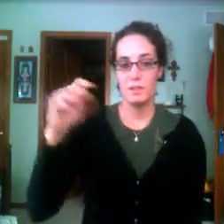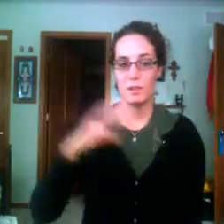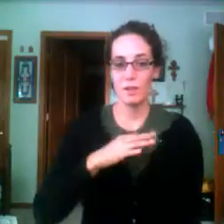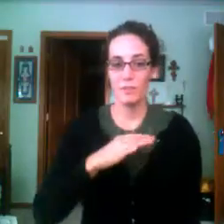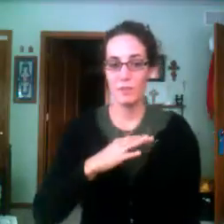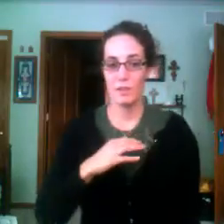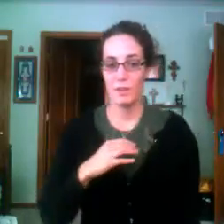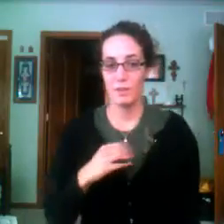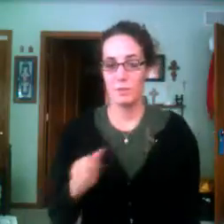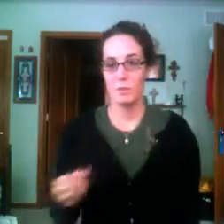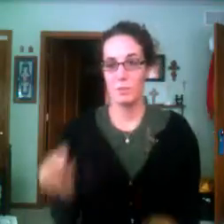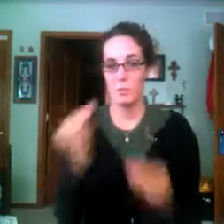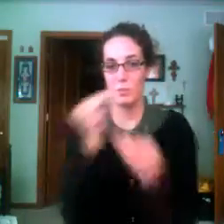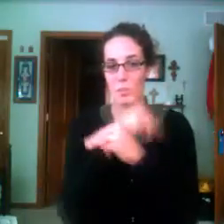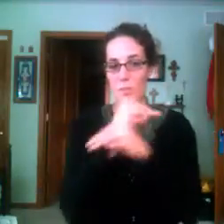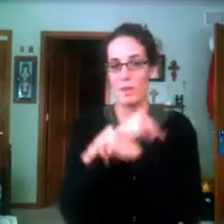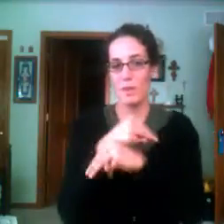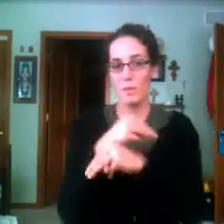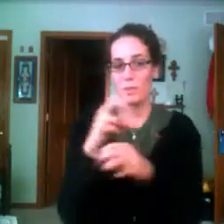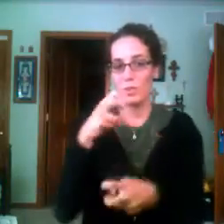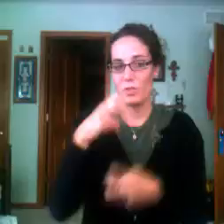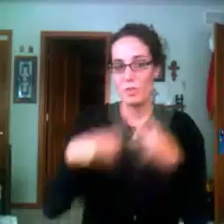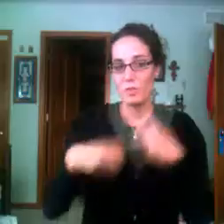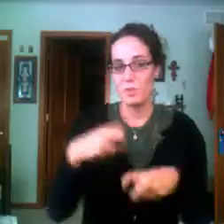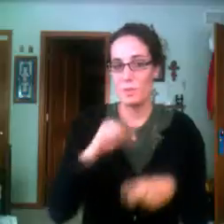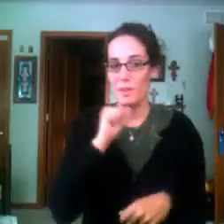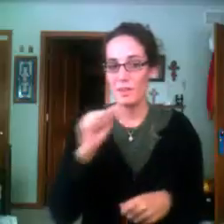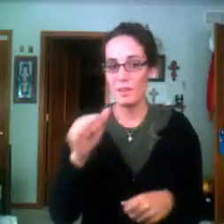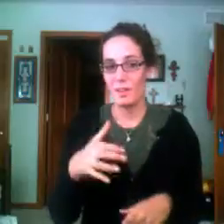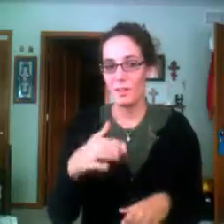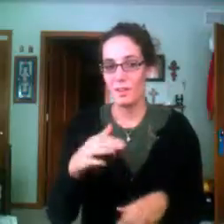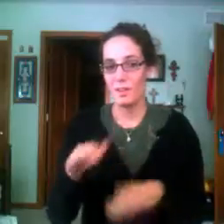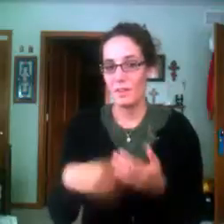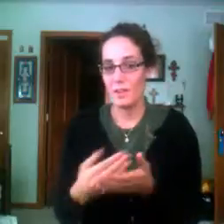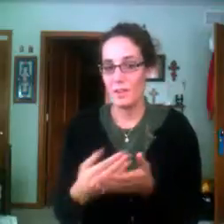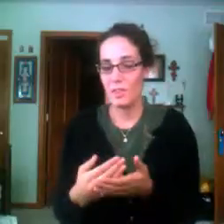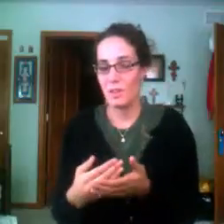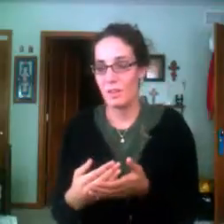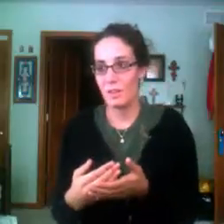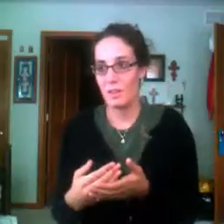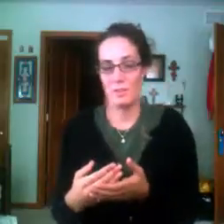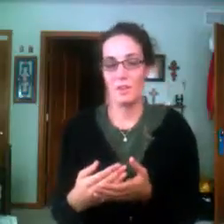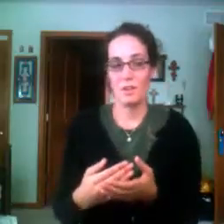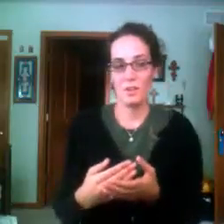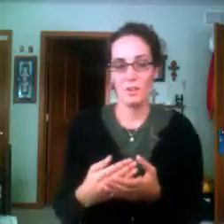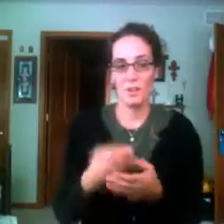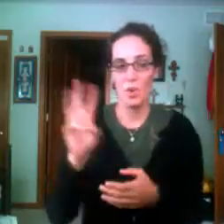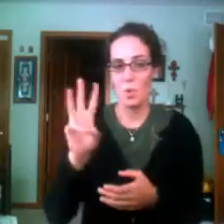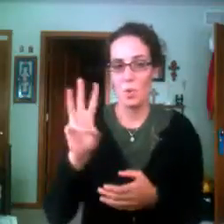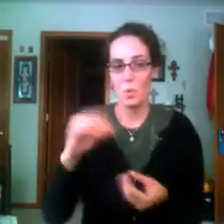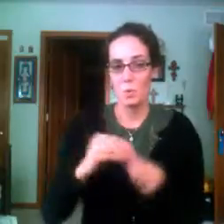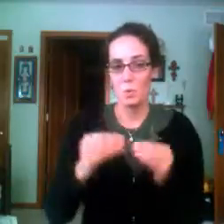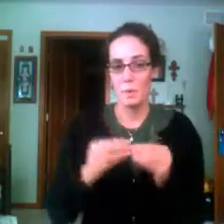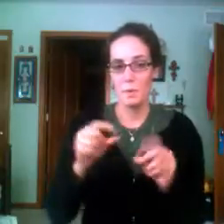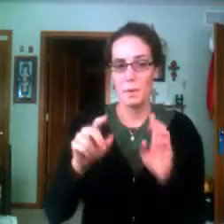problem. Not everything is a whole number that's positive or negative or 0. Okay, we saw